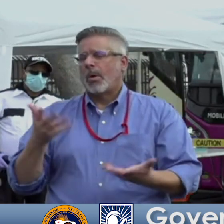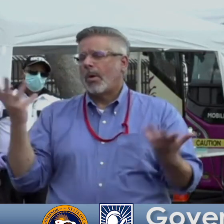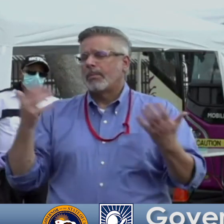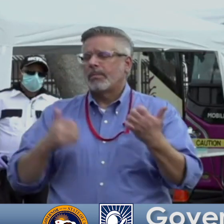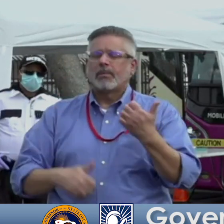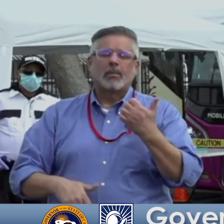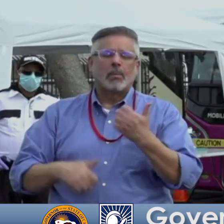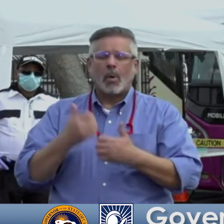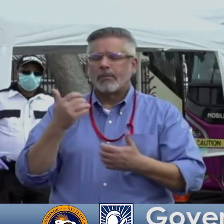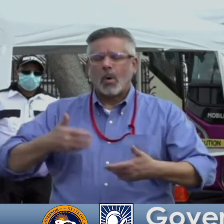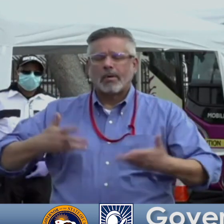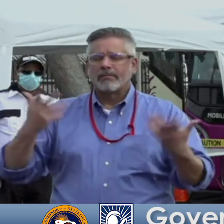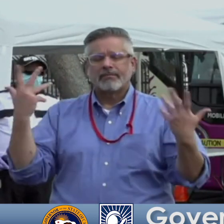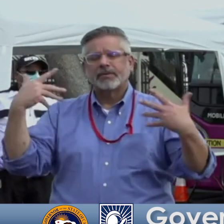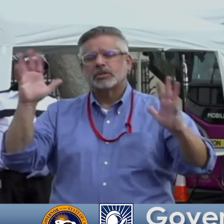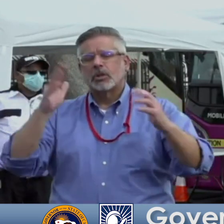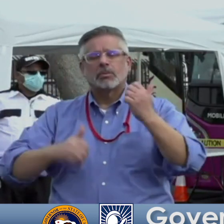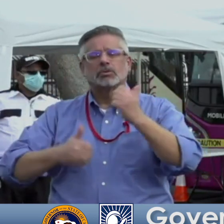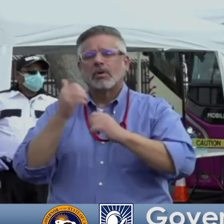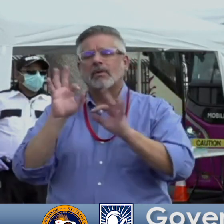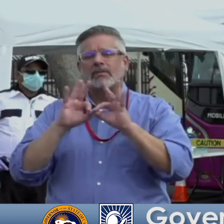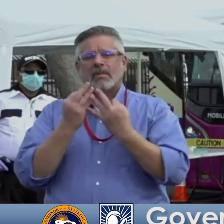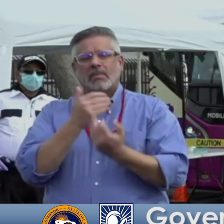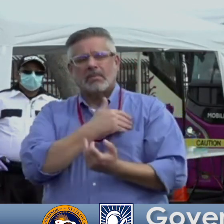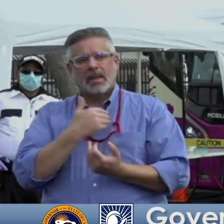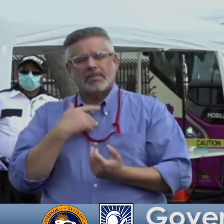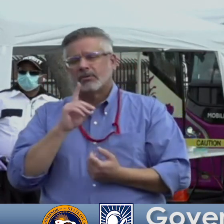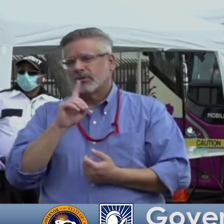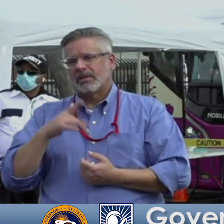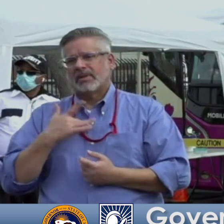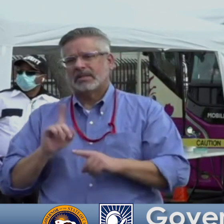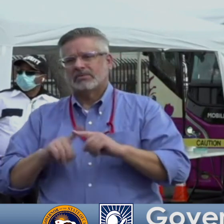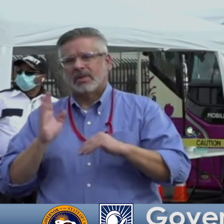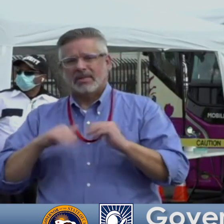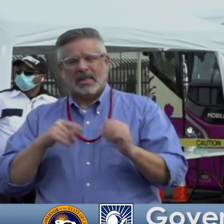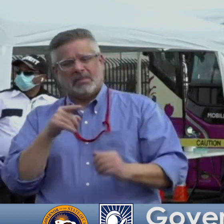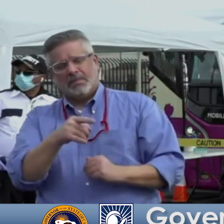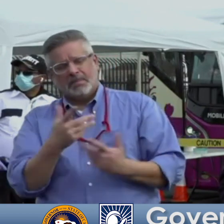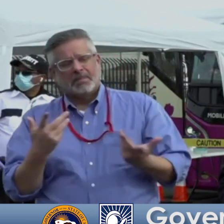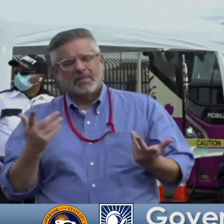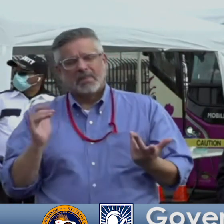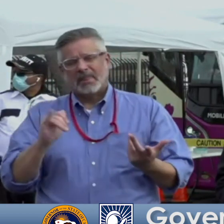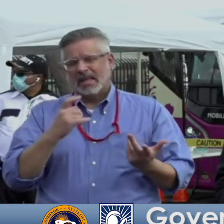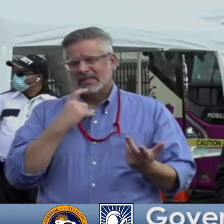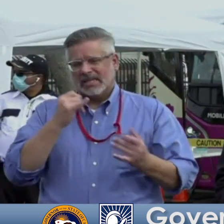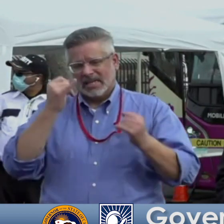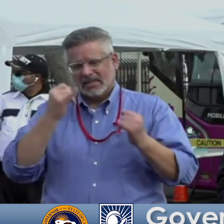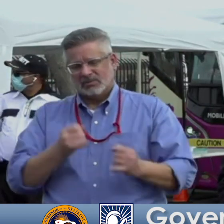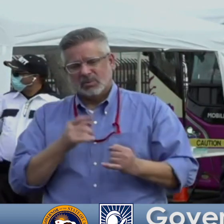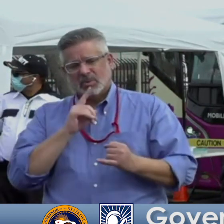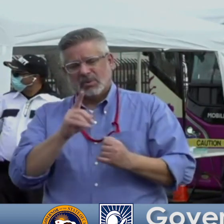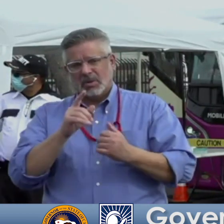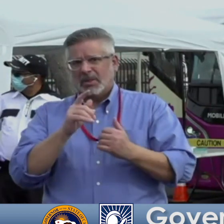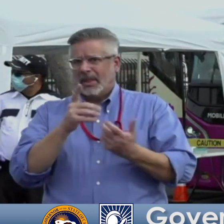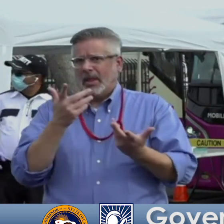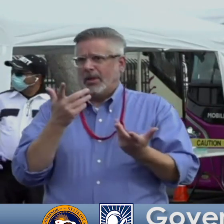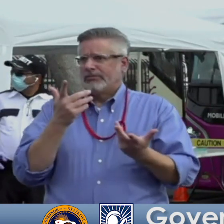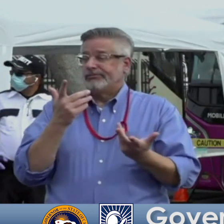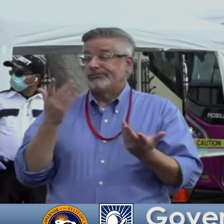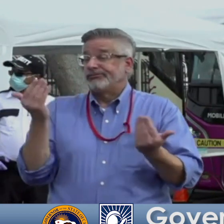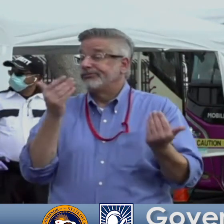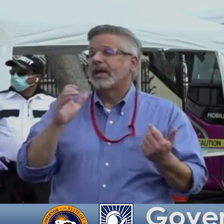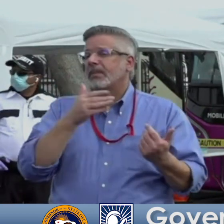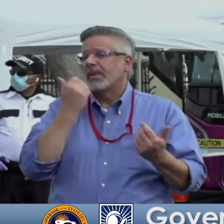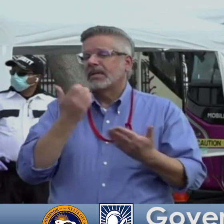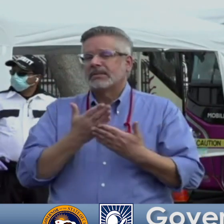majority of the family members feel completely differently than he does. I mean, that same individual was out there campaigning for what